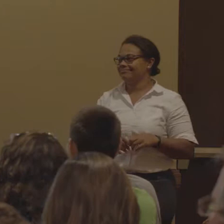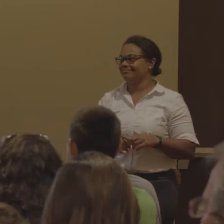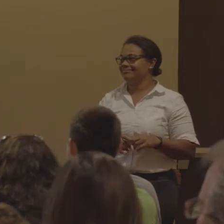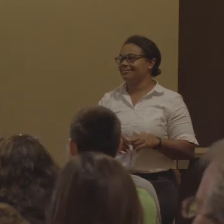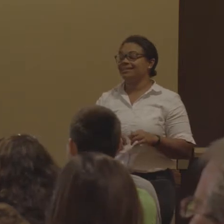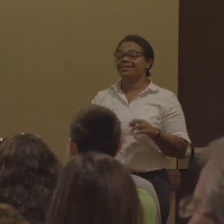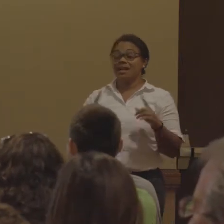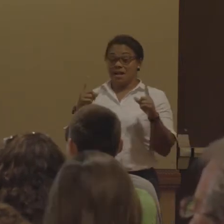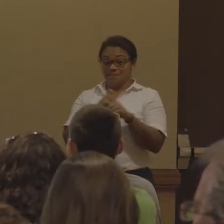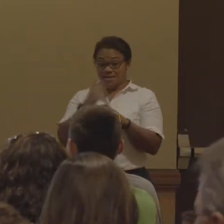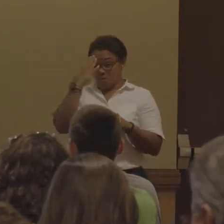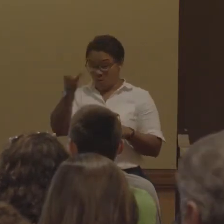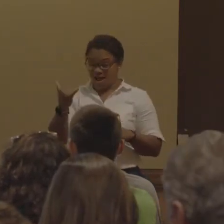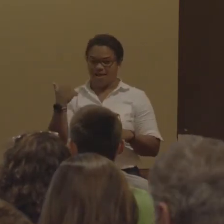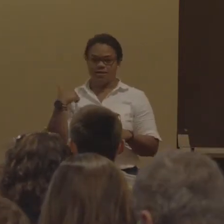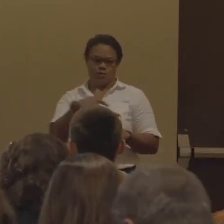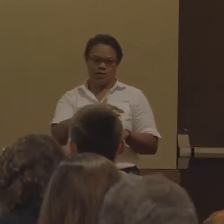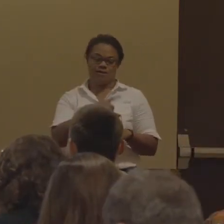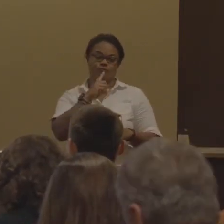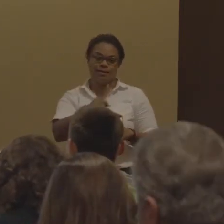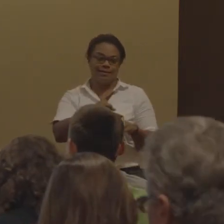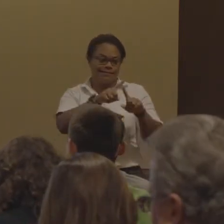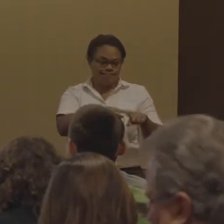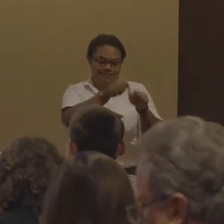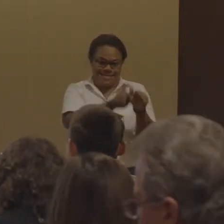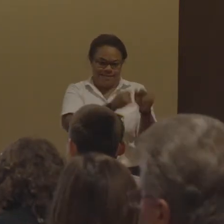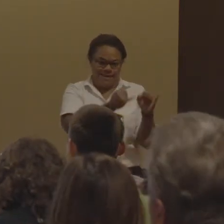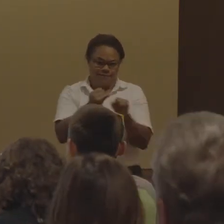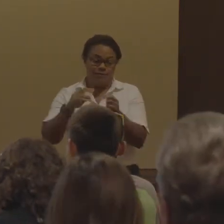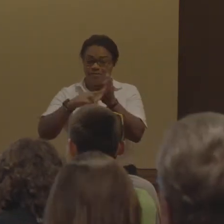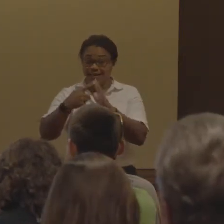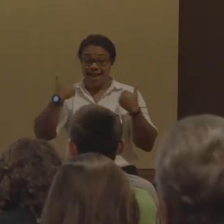And what makes it complicated is because we are individualized. I can't give you